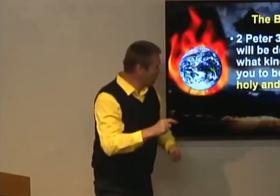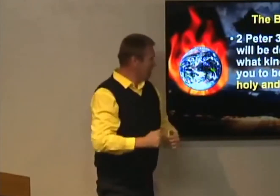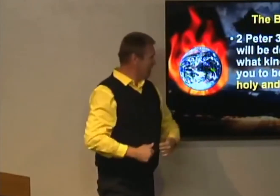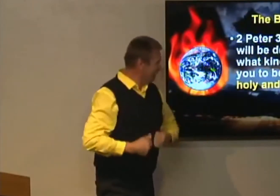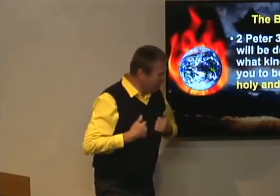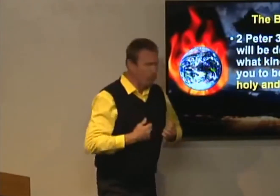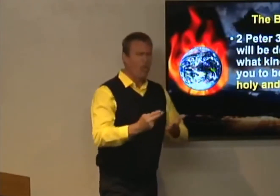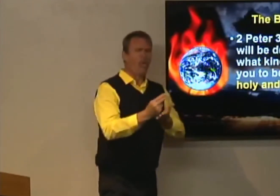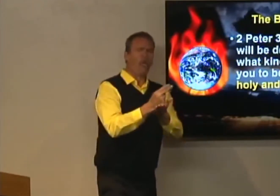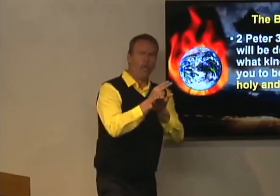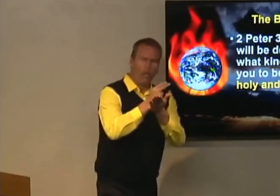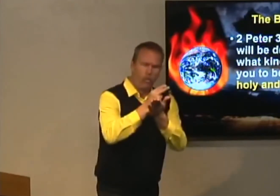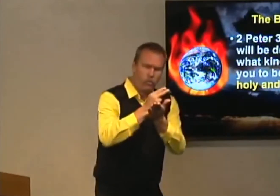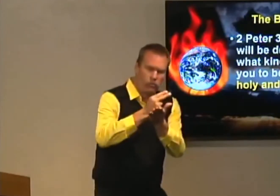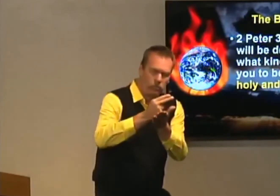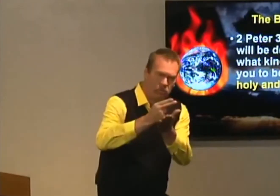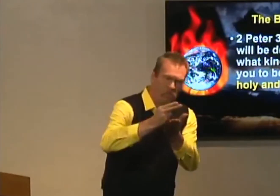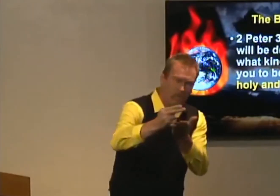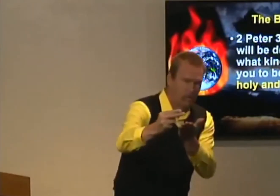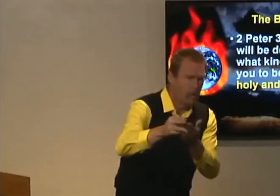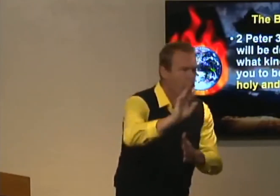It says we ought to live holy.